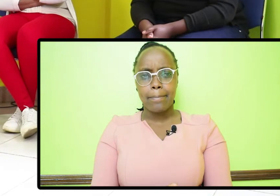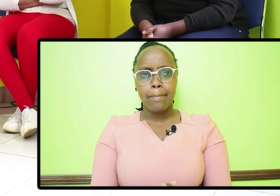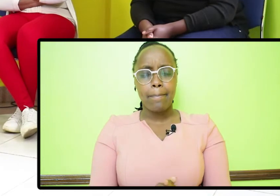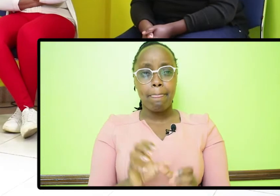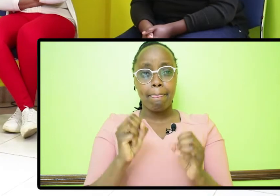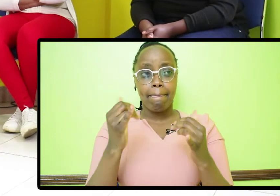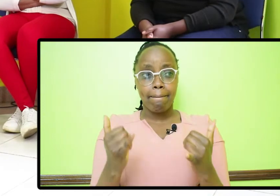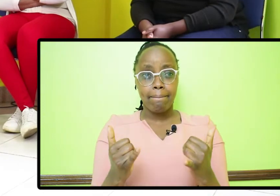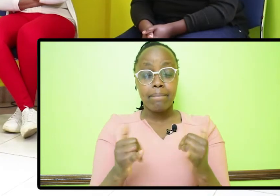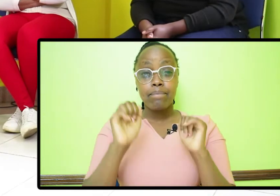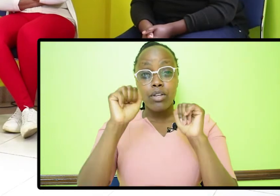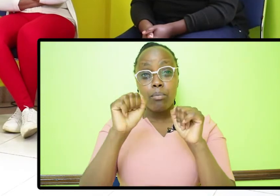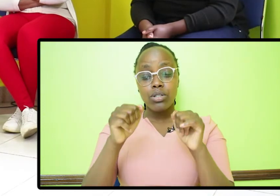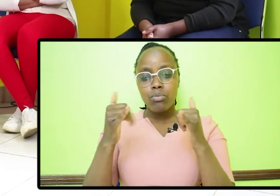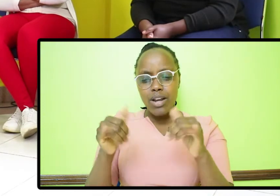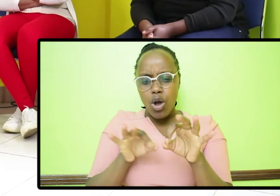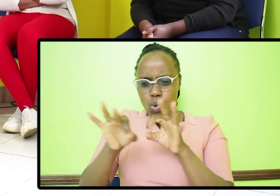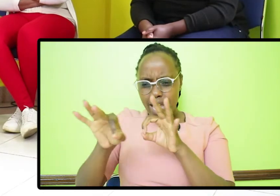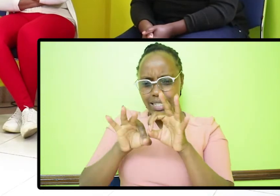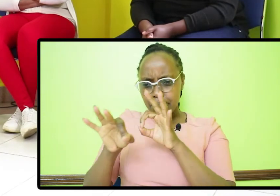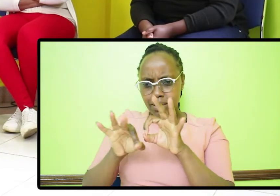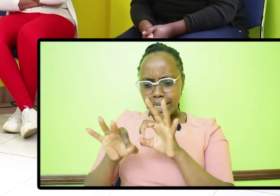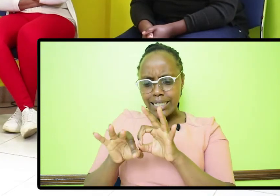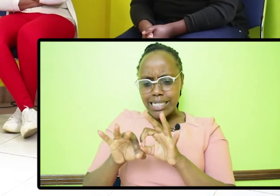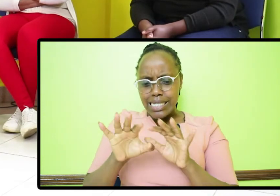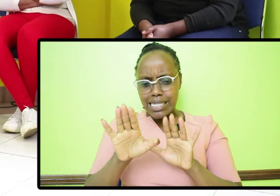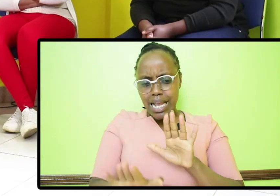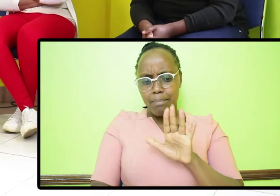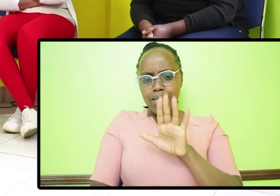Okay. Can you take us...